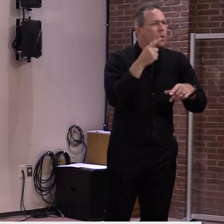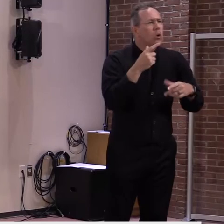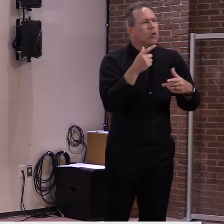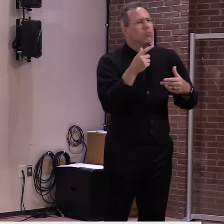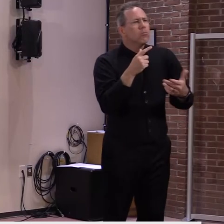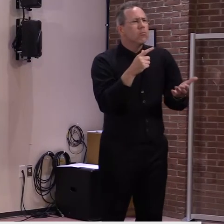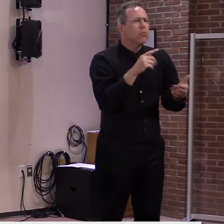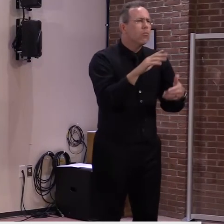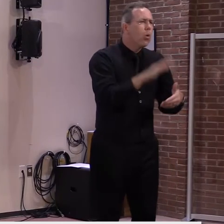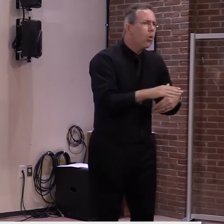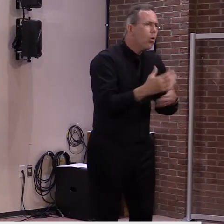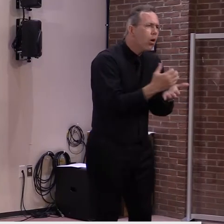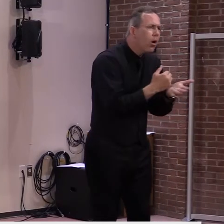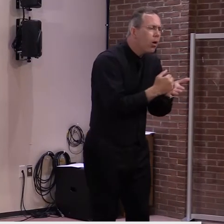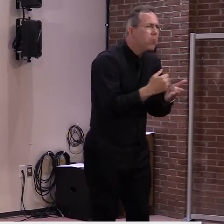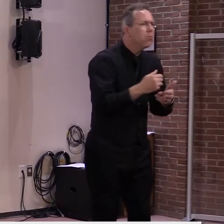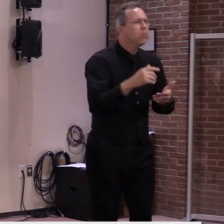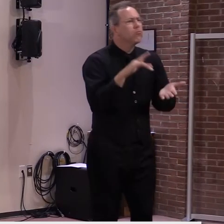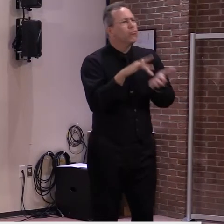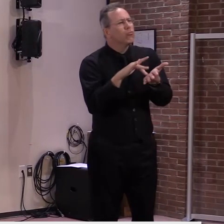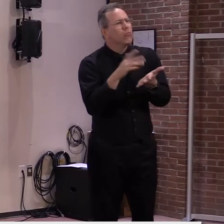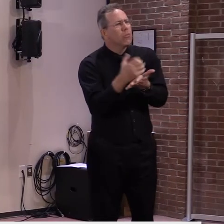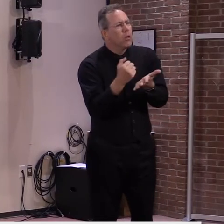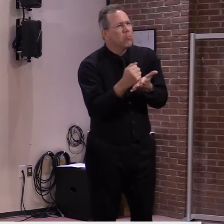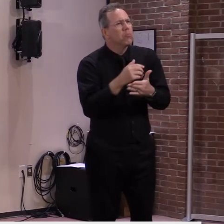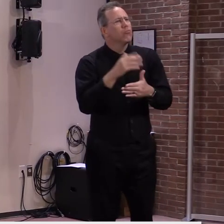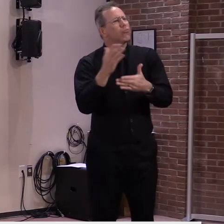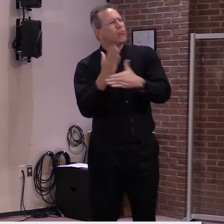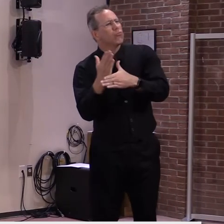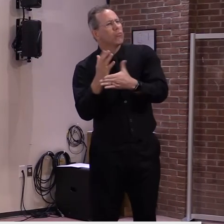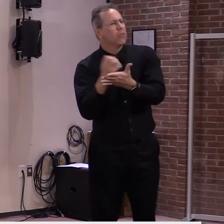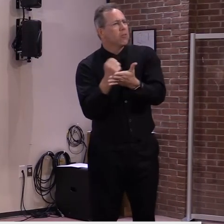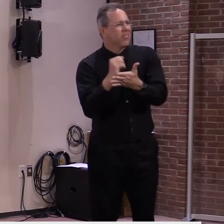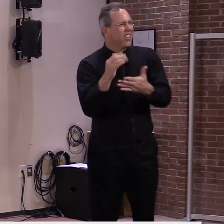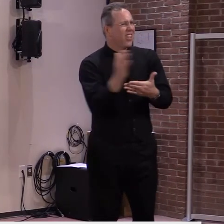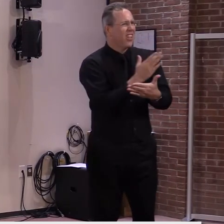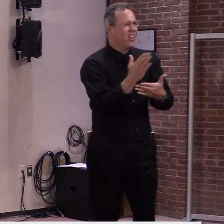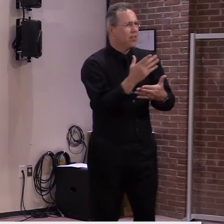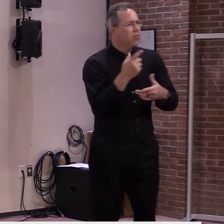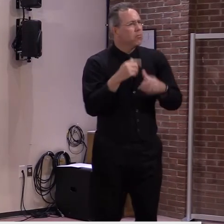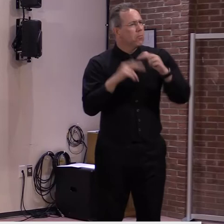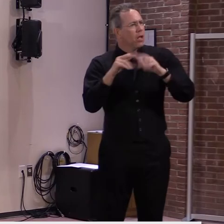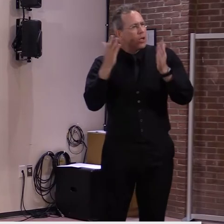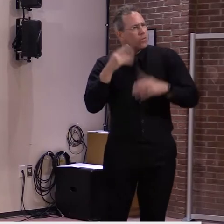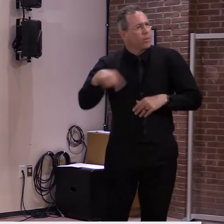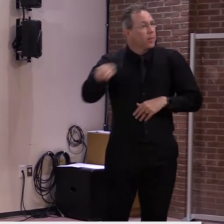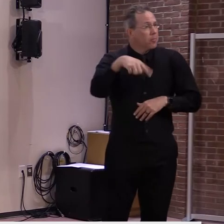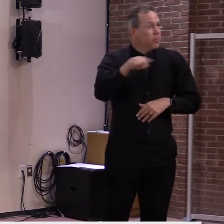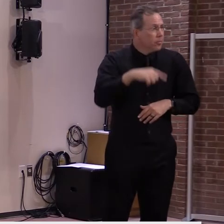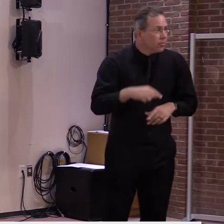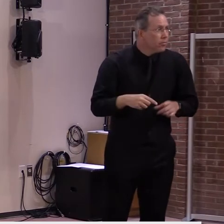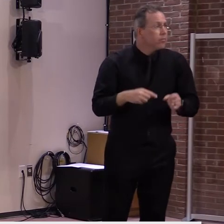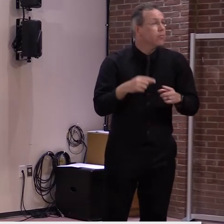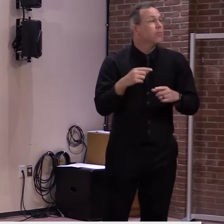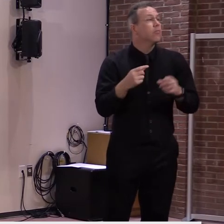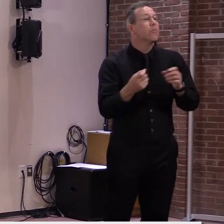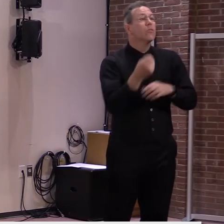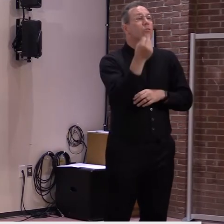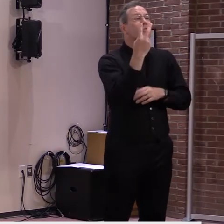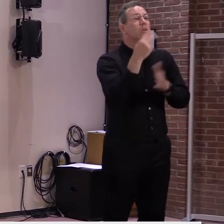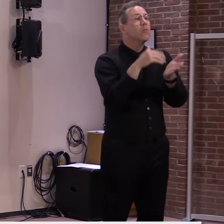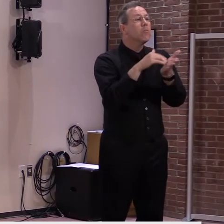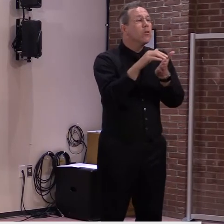Also transitioning to a larger shelter capacity, about $12 million into that. In